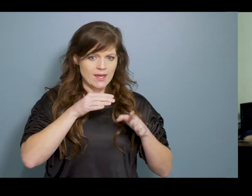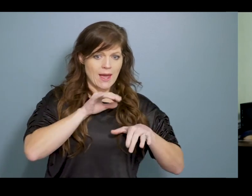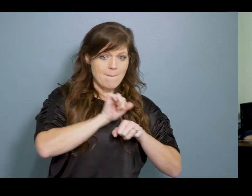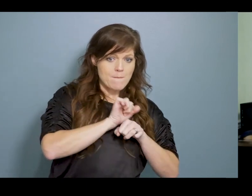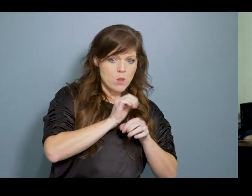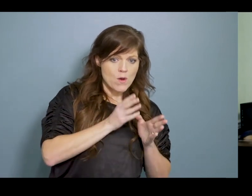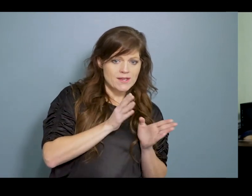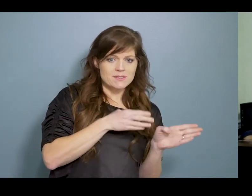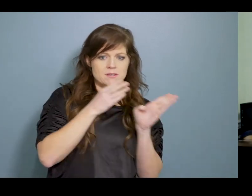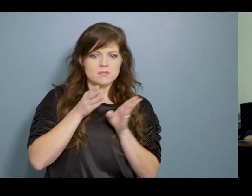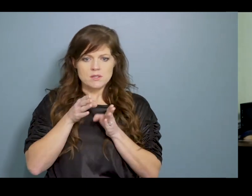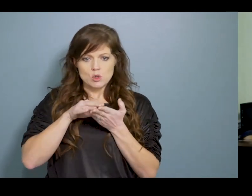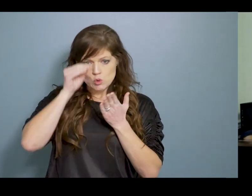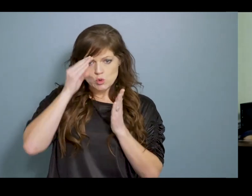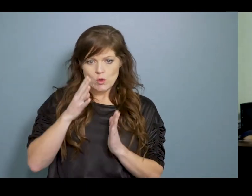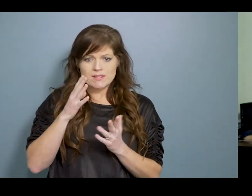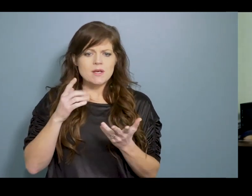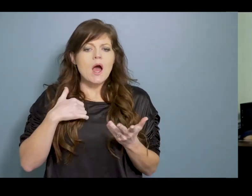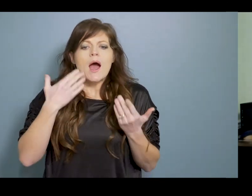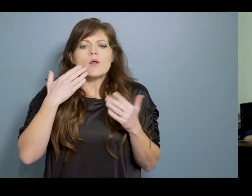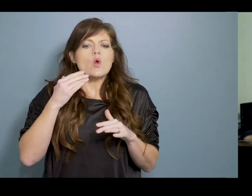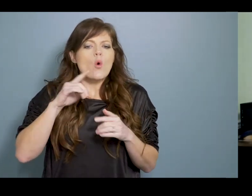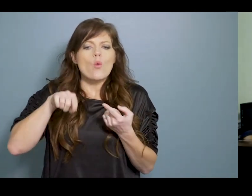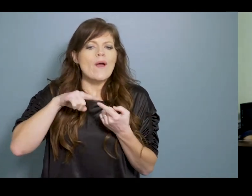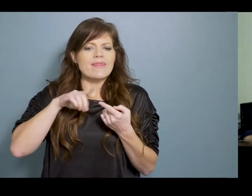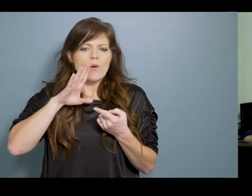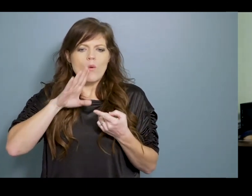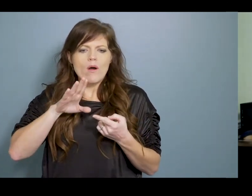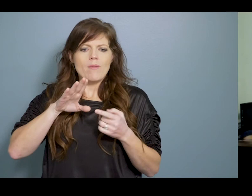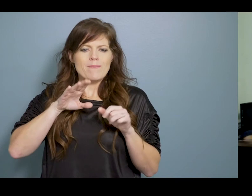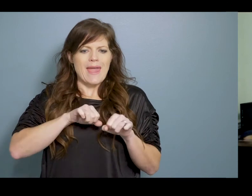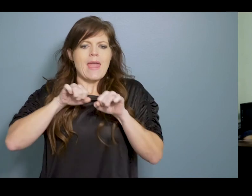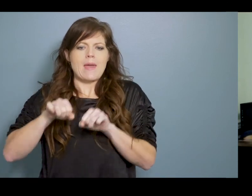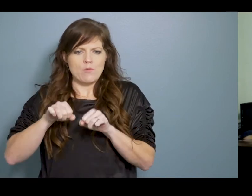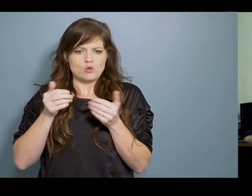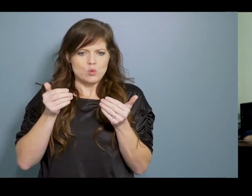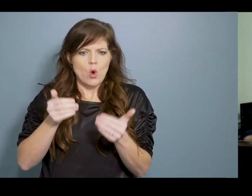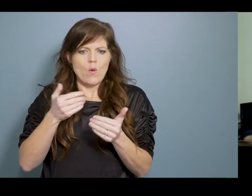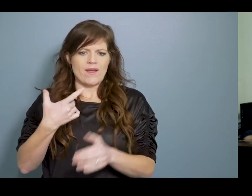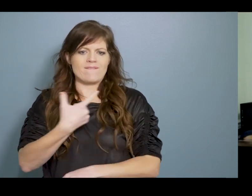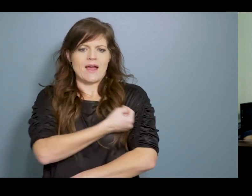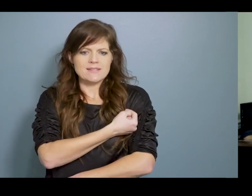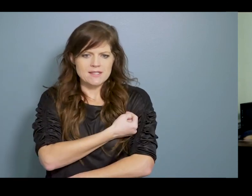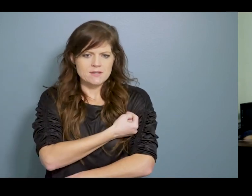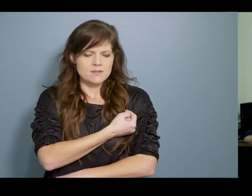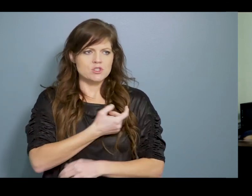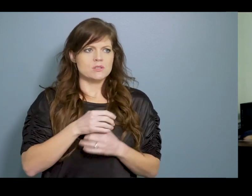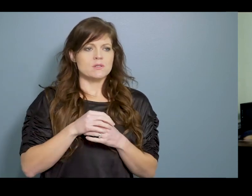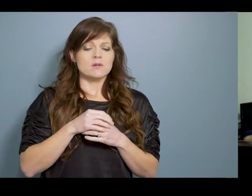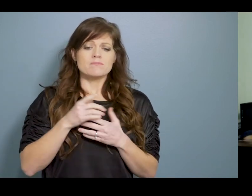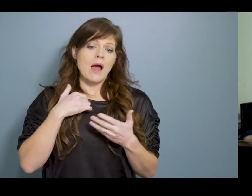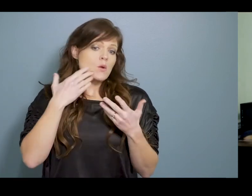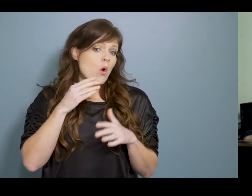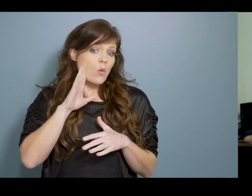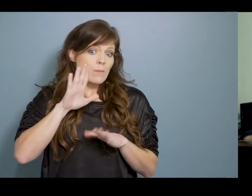for vaccination, my goal is to explore whether or not there's a way that we can actually bring those vaccination clinics on campus in some